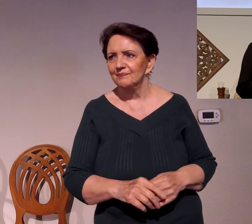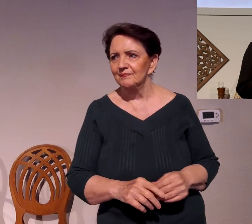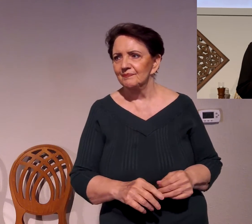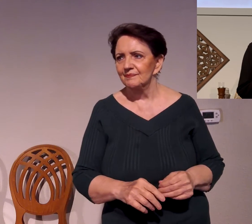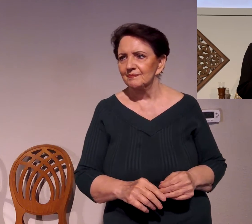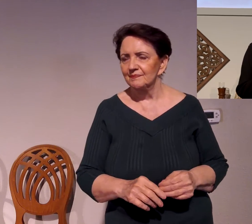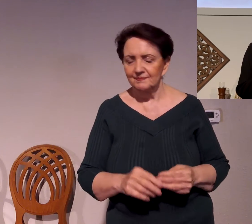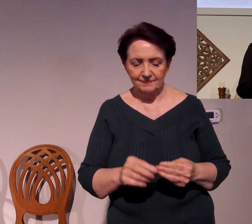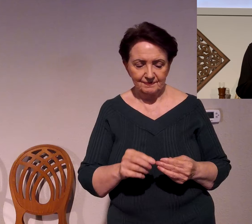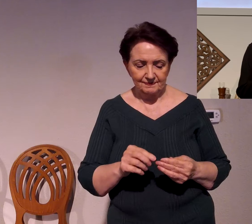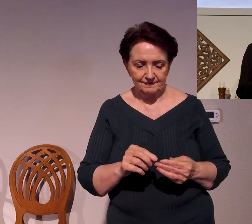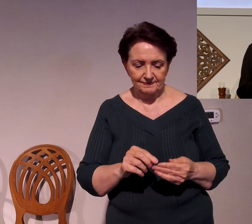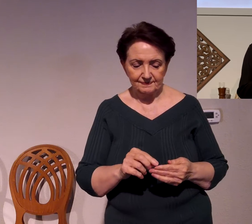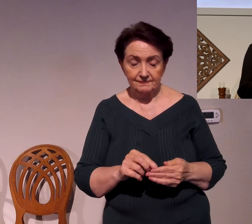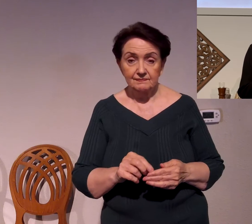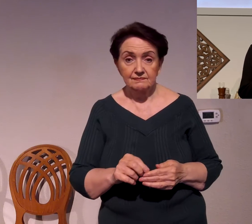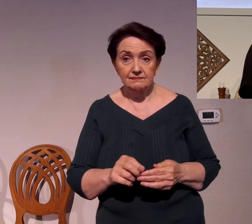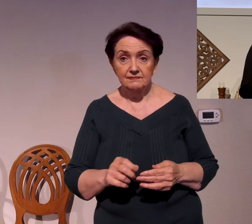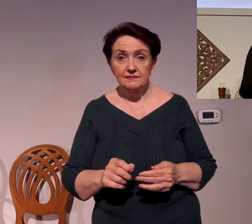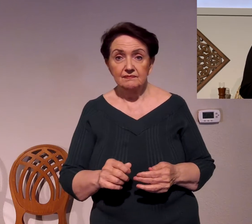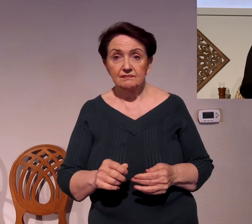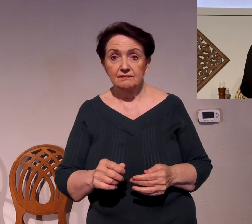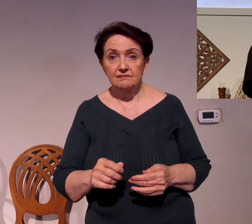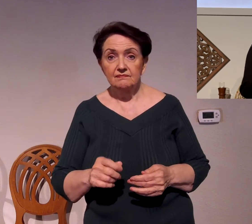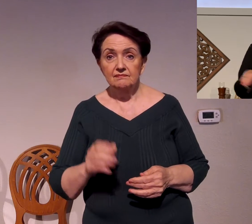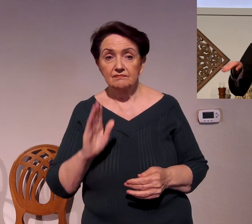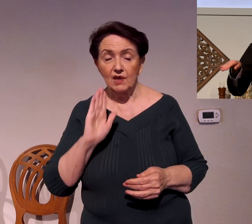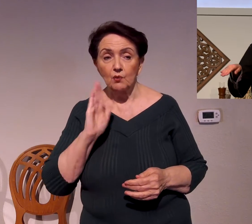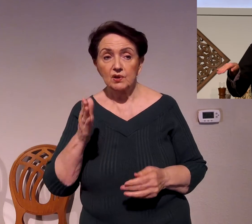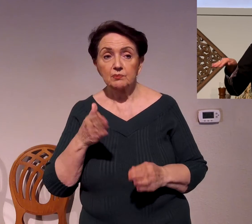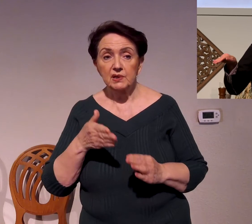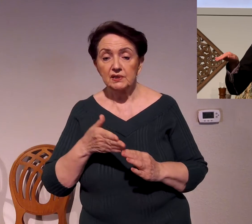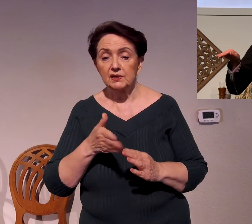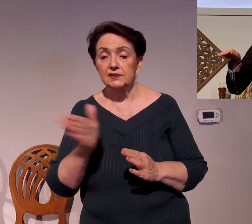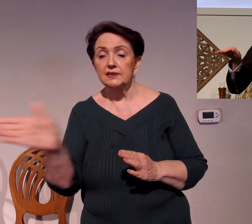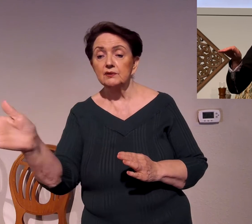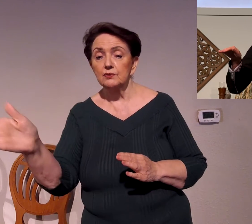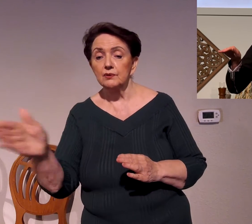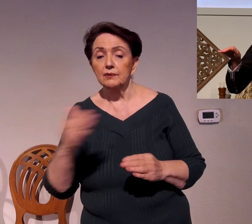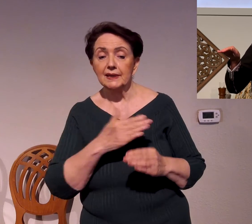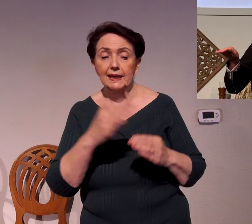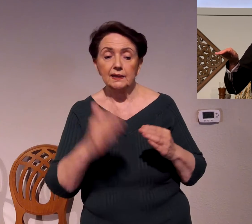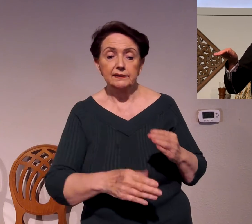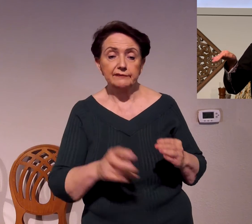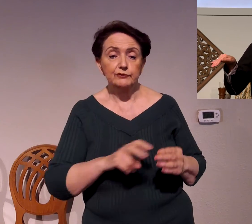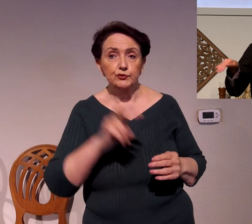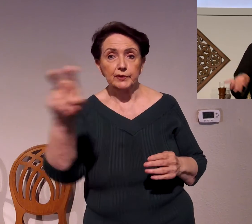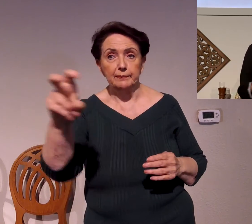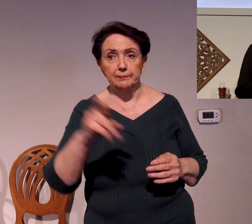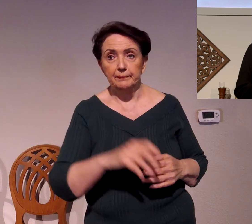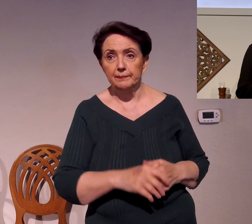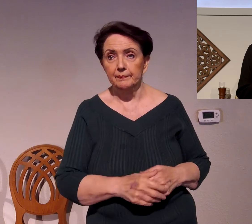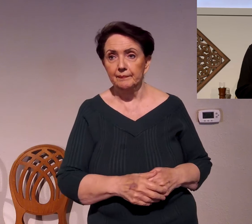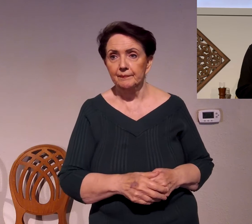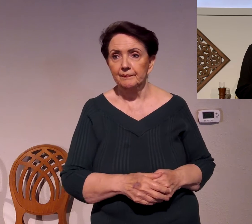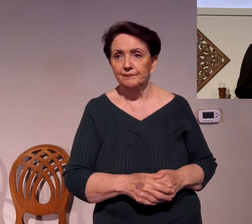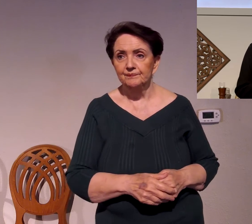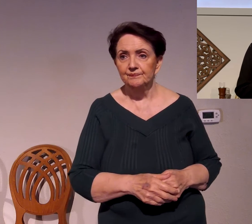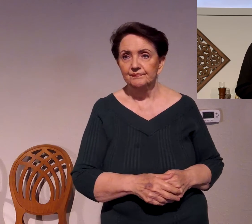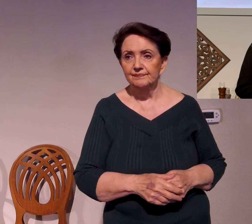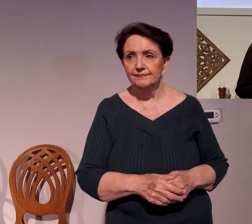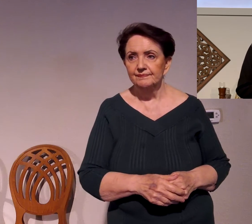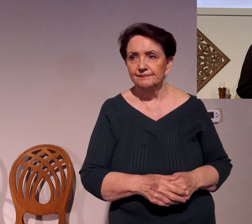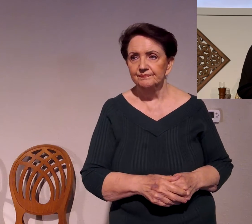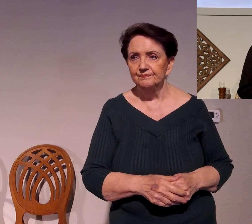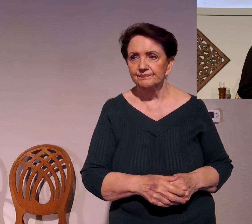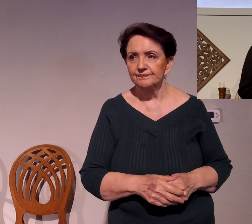That would have been not just a detour, but a end of trip. That would have been an end of trip.